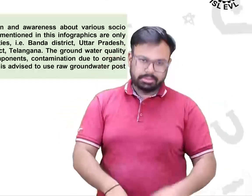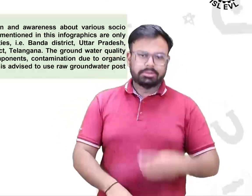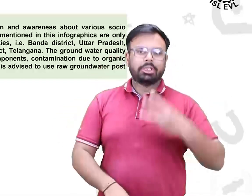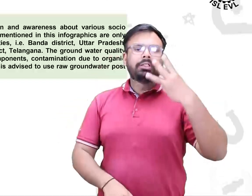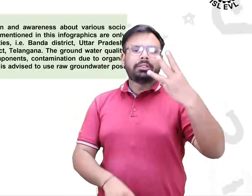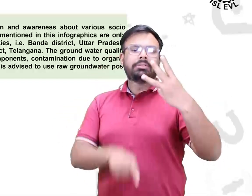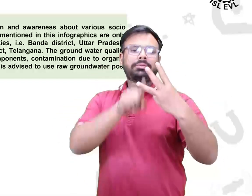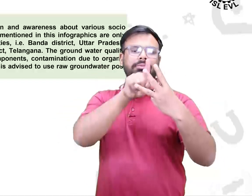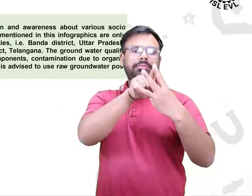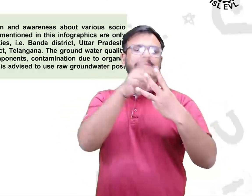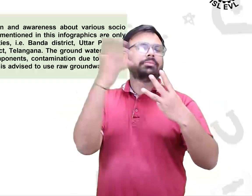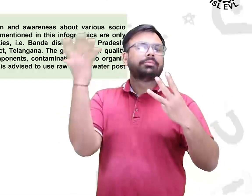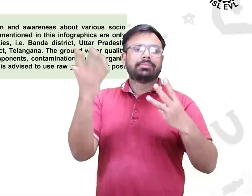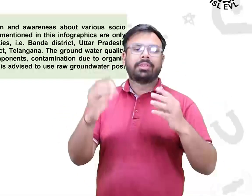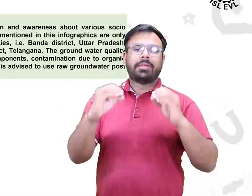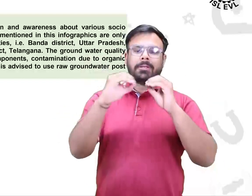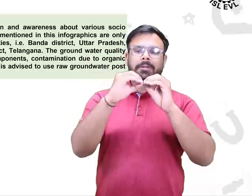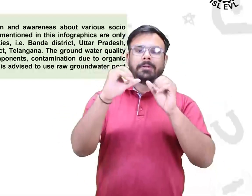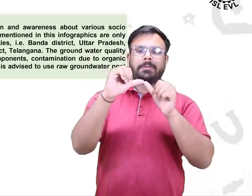is, Banda district,